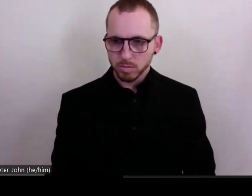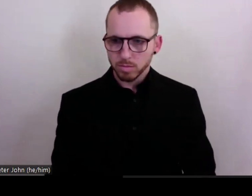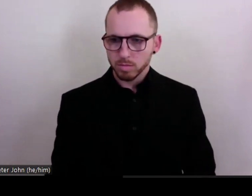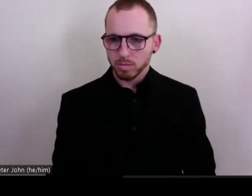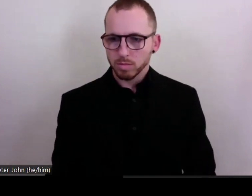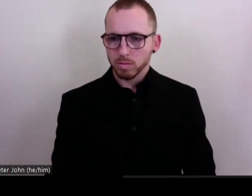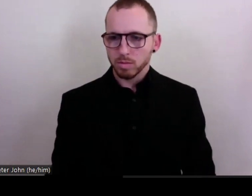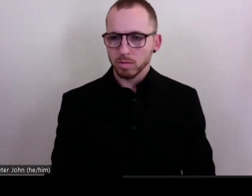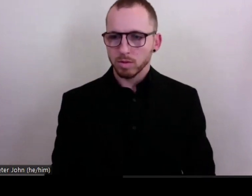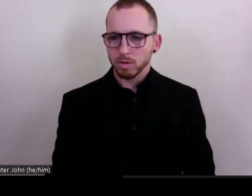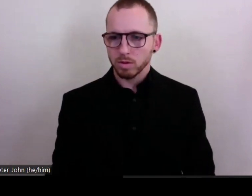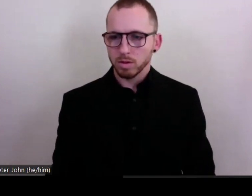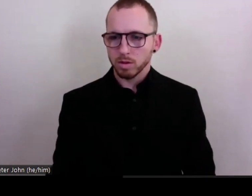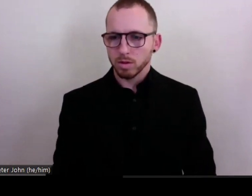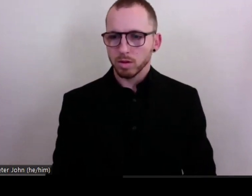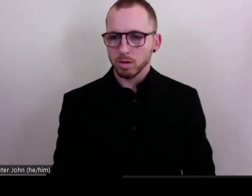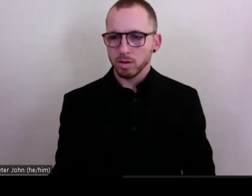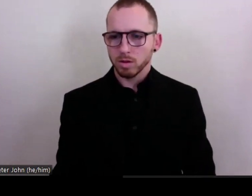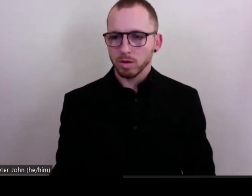and thank you all again for joining us.